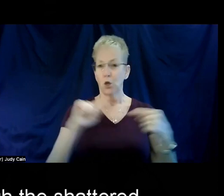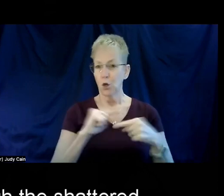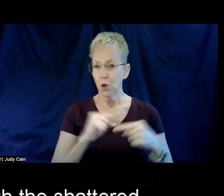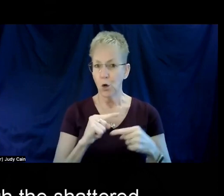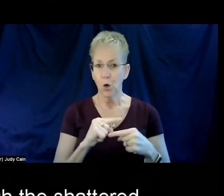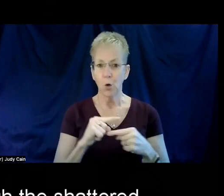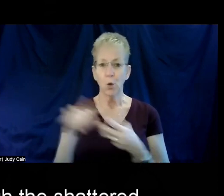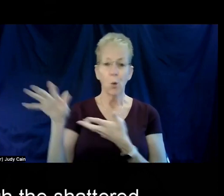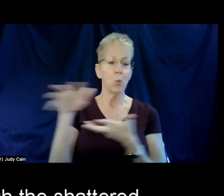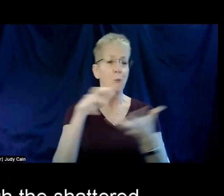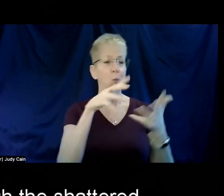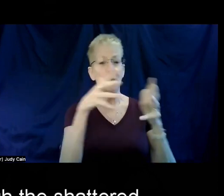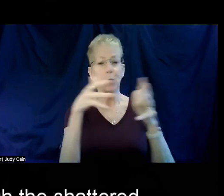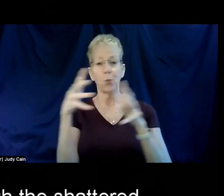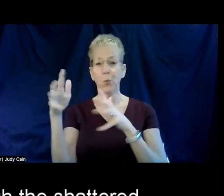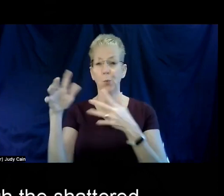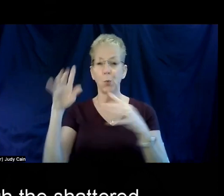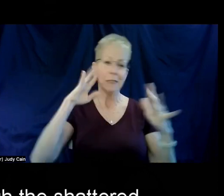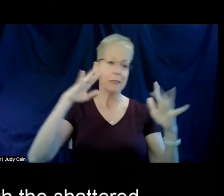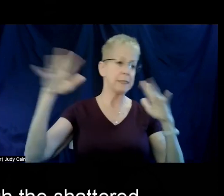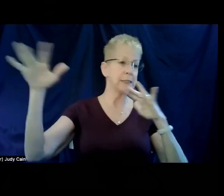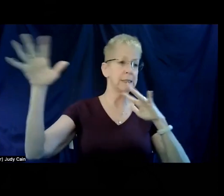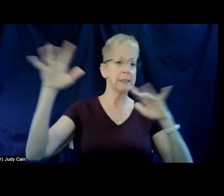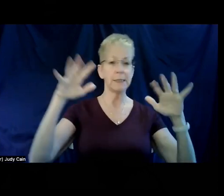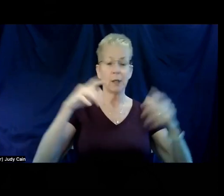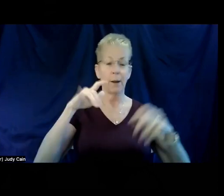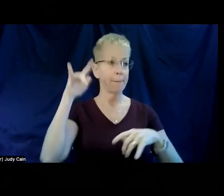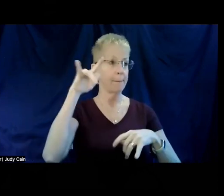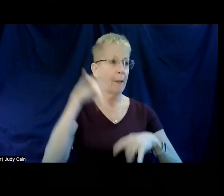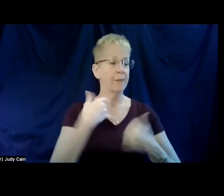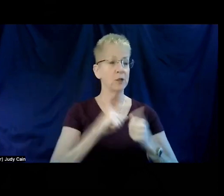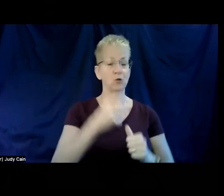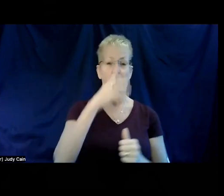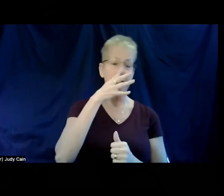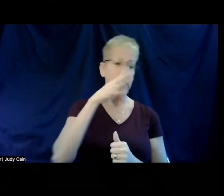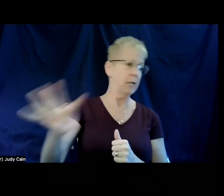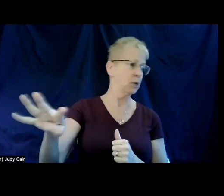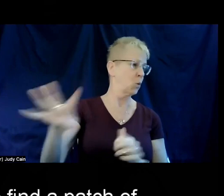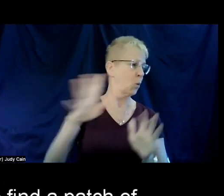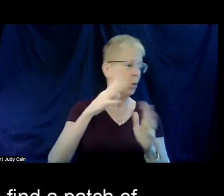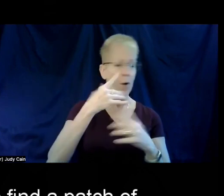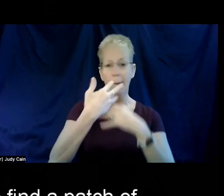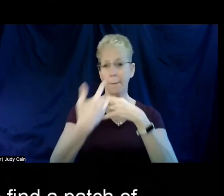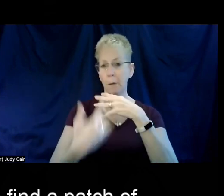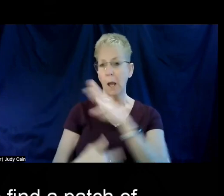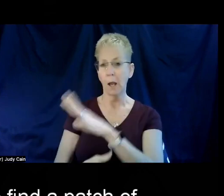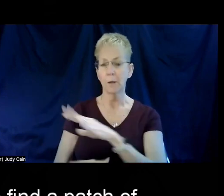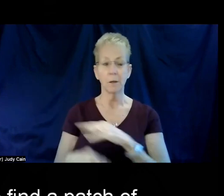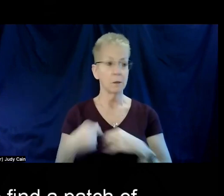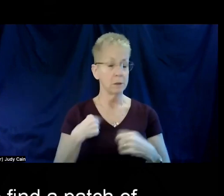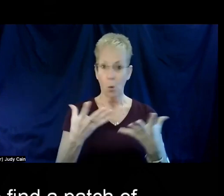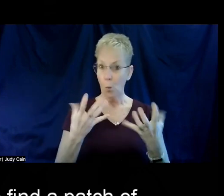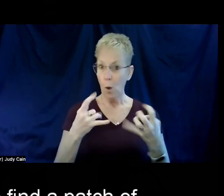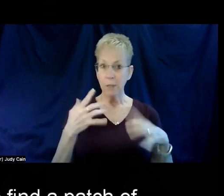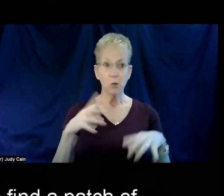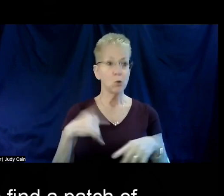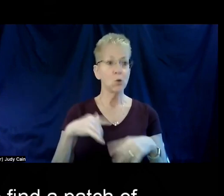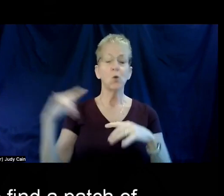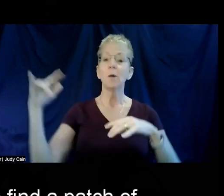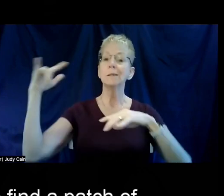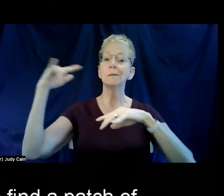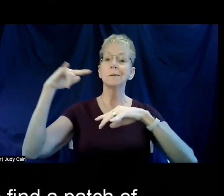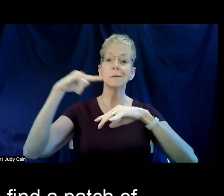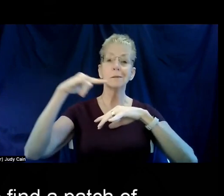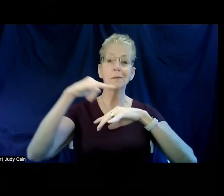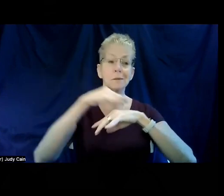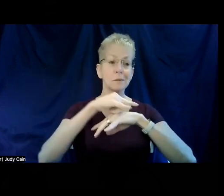through the shattered canopy as the pilot tried to ignore the blood pooling in his boot. All he wanted was to find a patch of ground before it